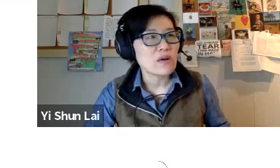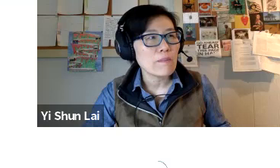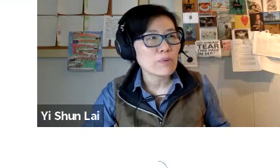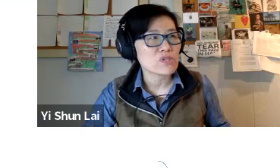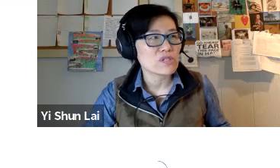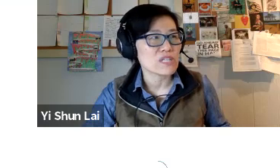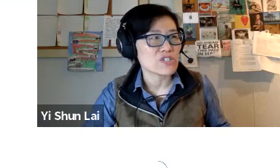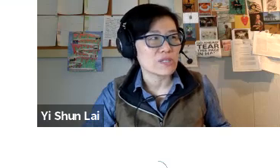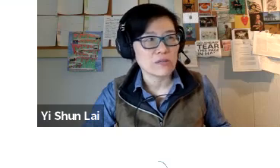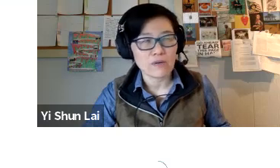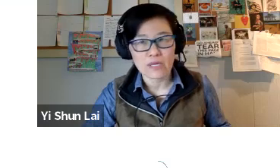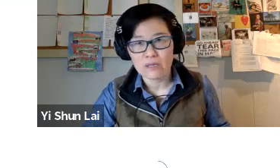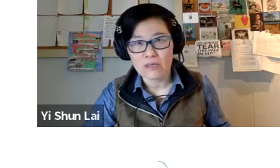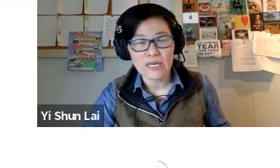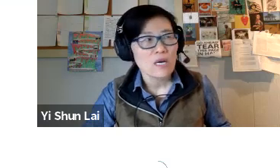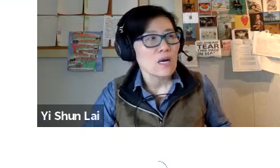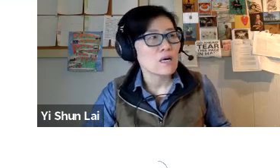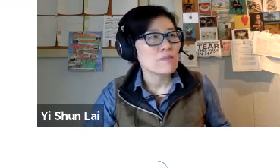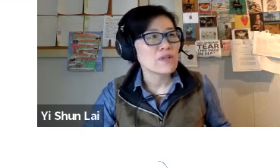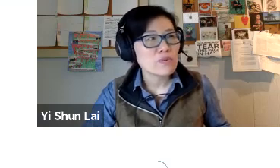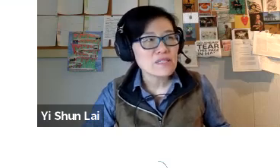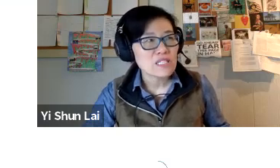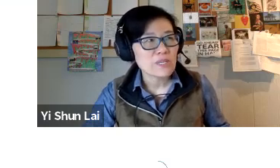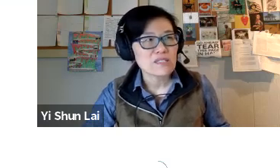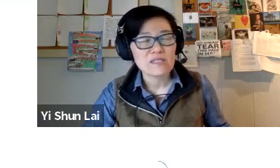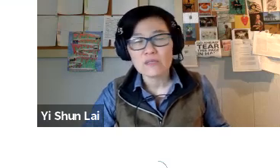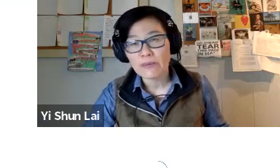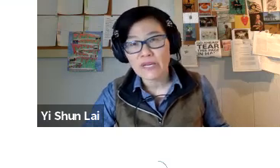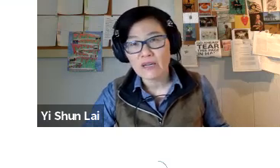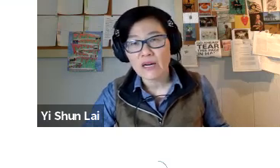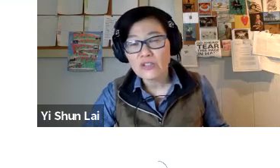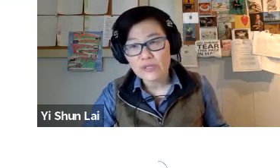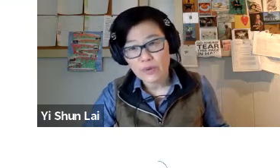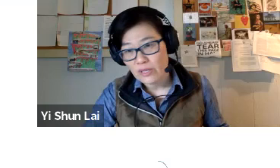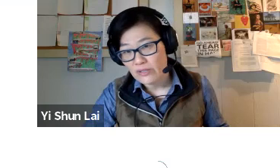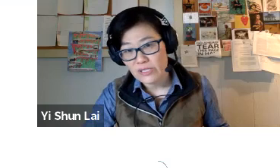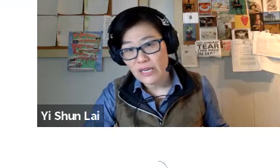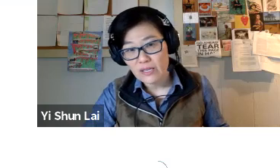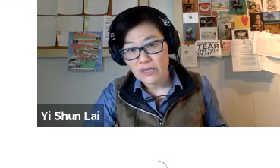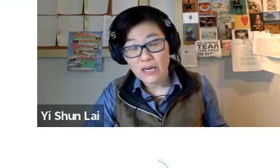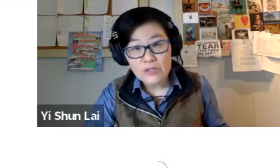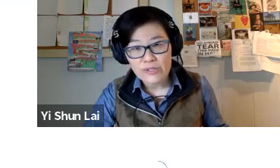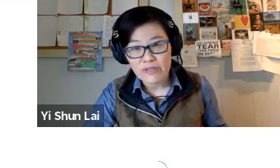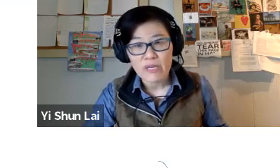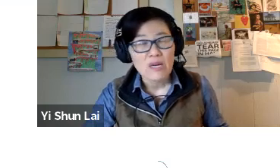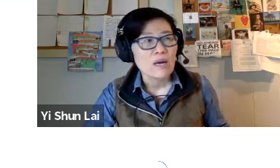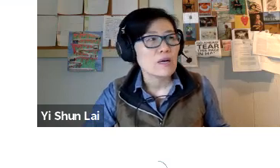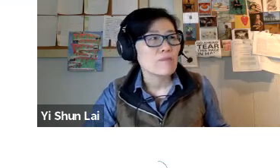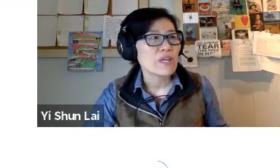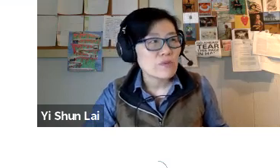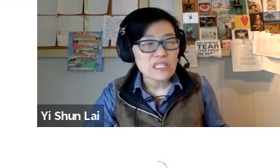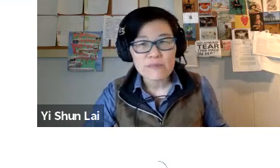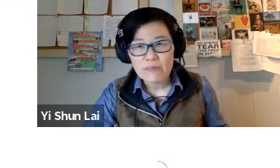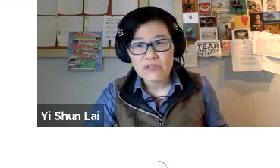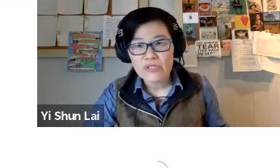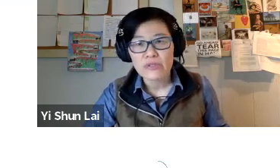is some personalization going on, all right? And the reason is because these people get hundreds of query letters a day, all right? Hundreds of them.